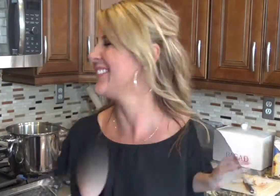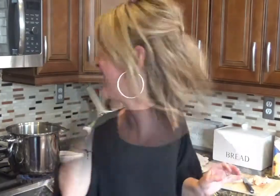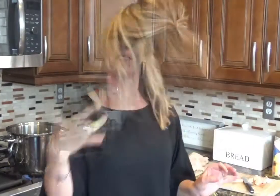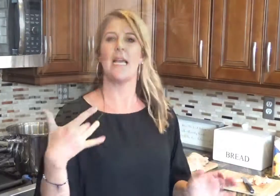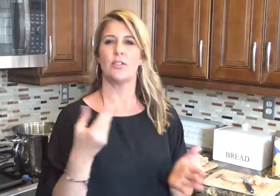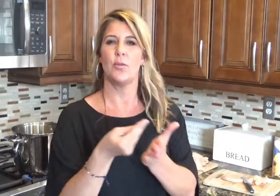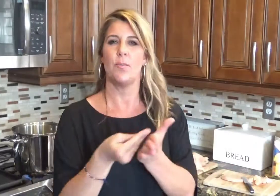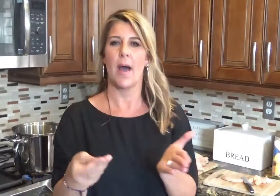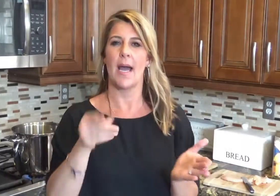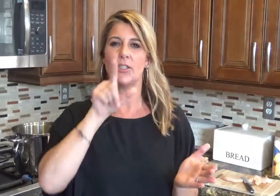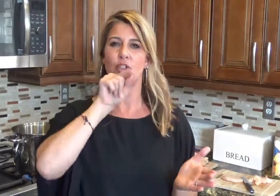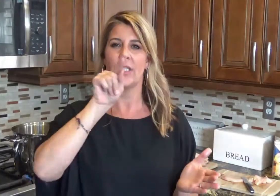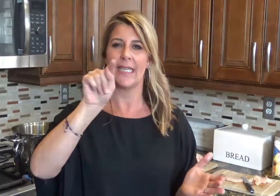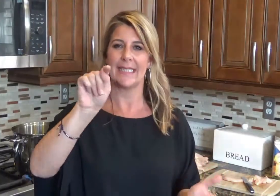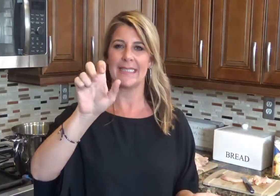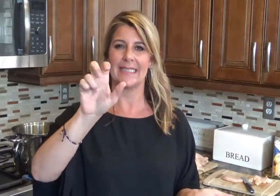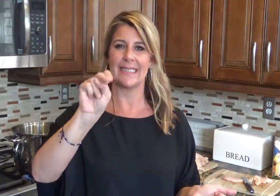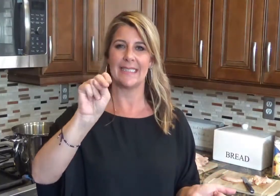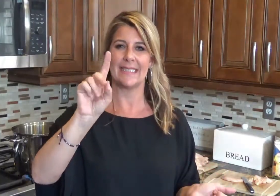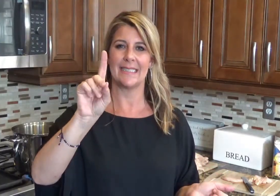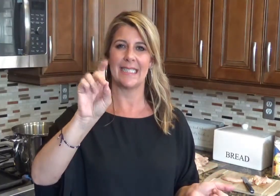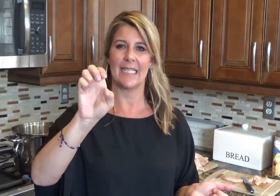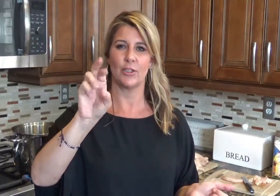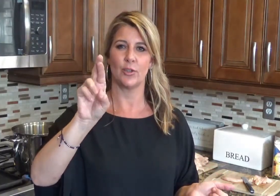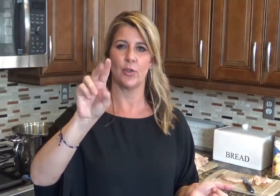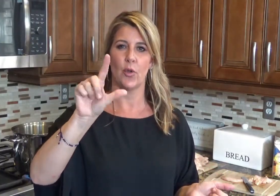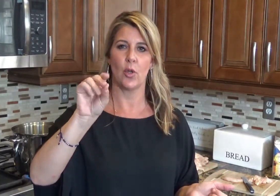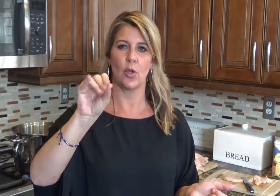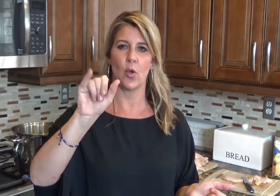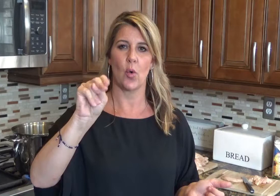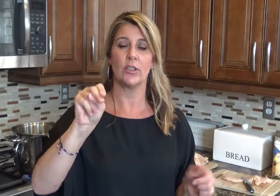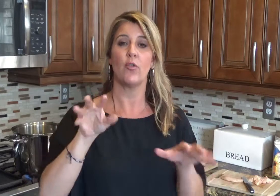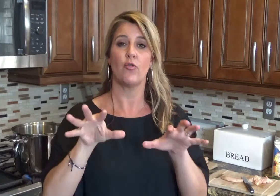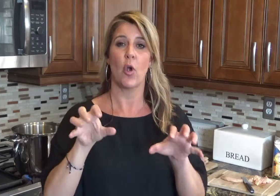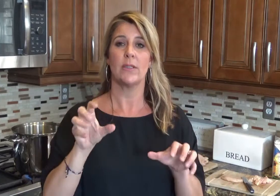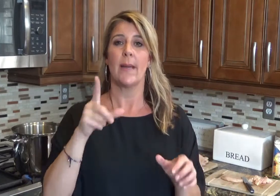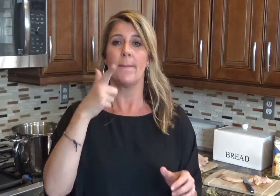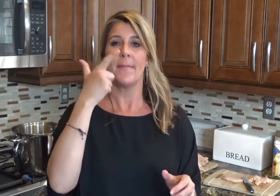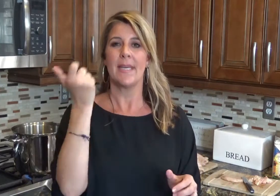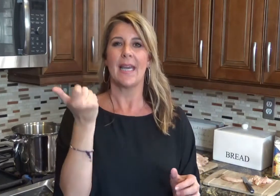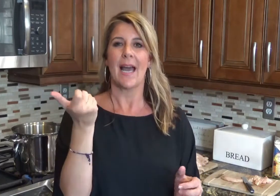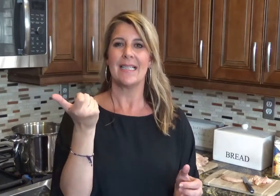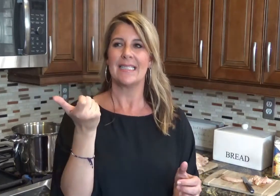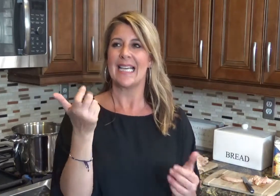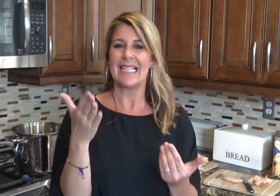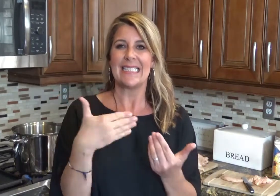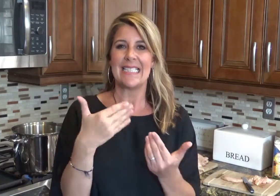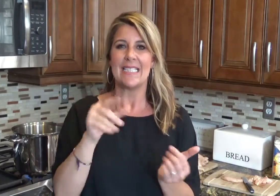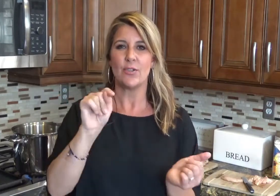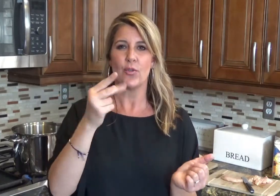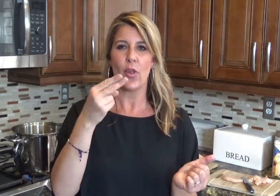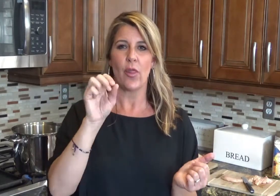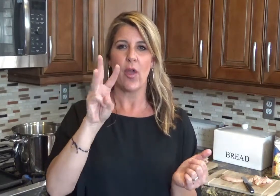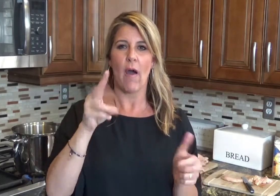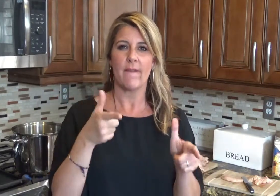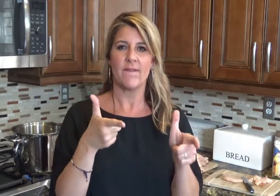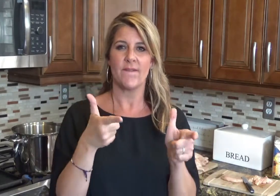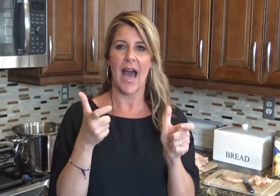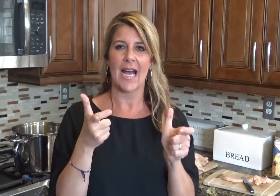so delicious, right? Now, I usually buy chicken tenderloins frozen because they're so